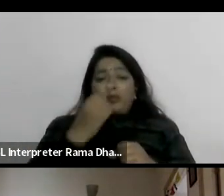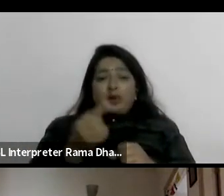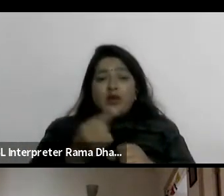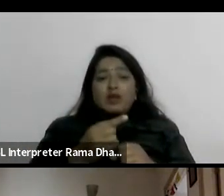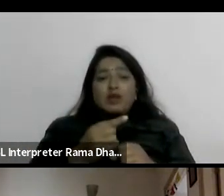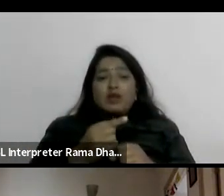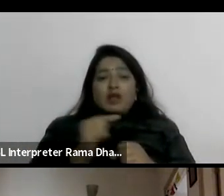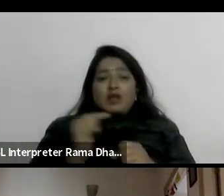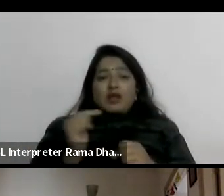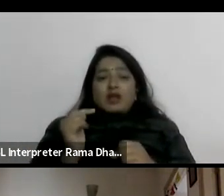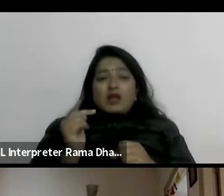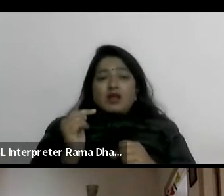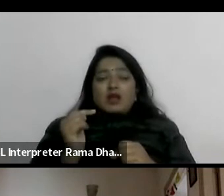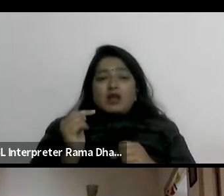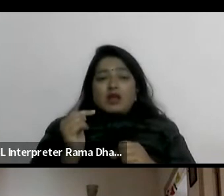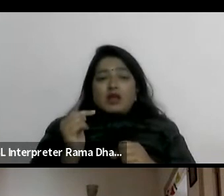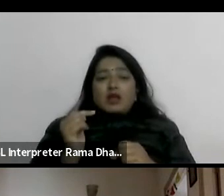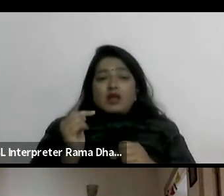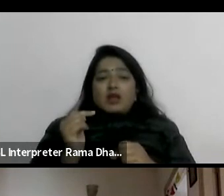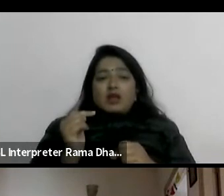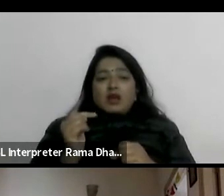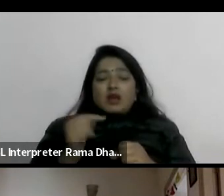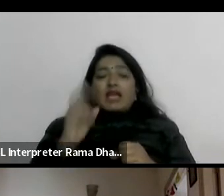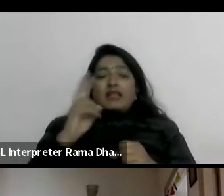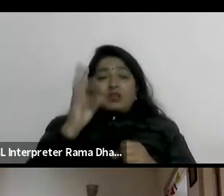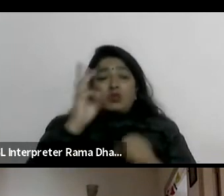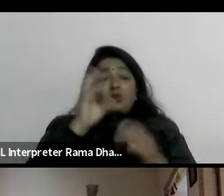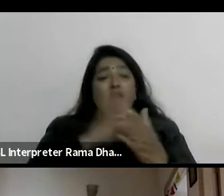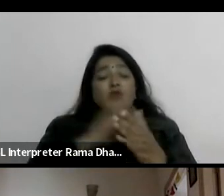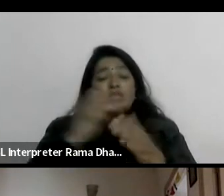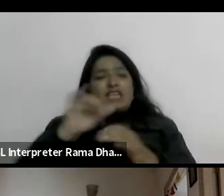system where a number of people would be excluded.